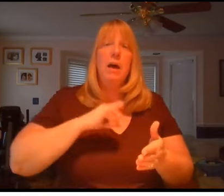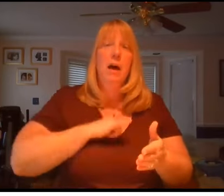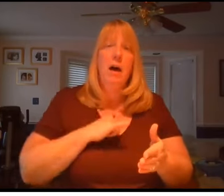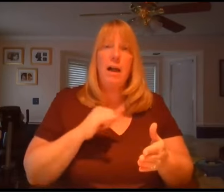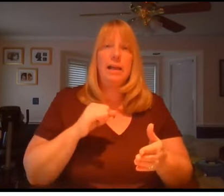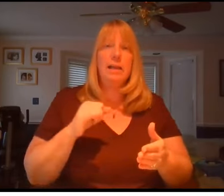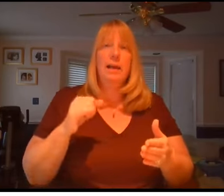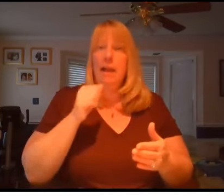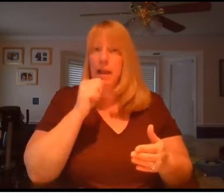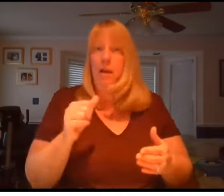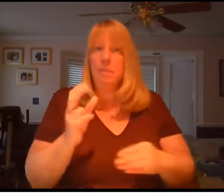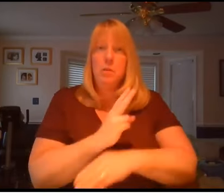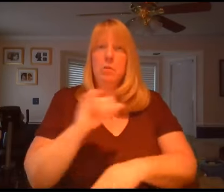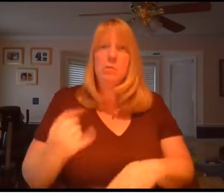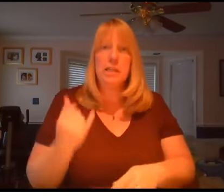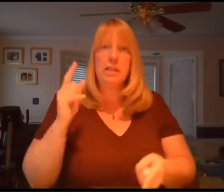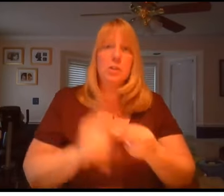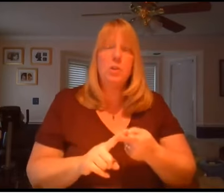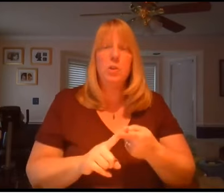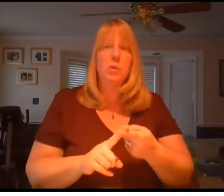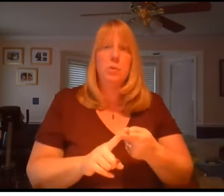words that I am not using